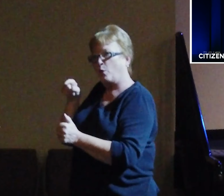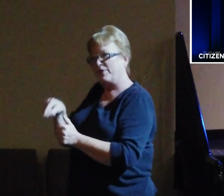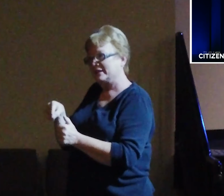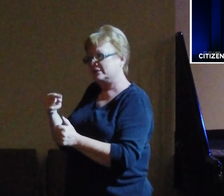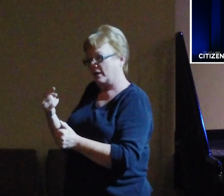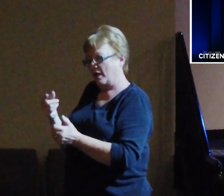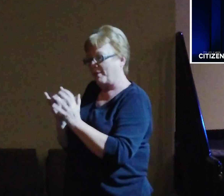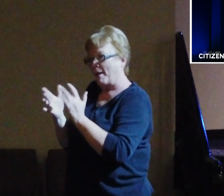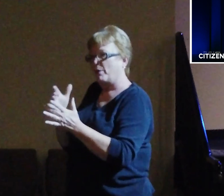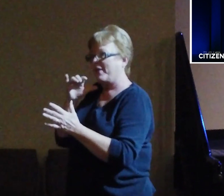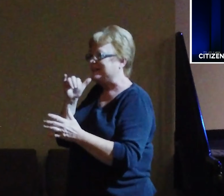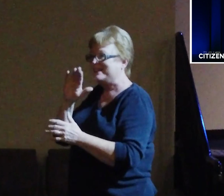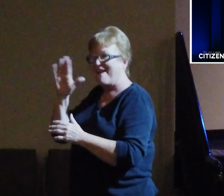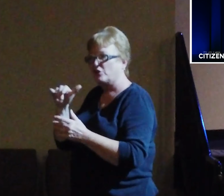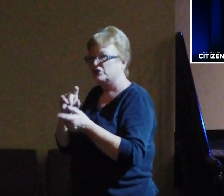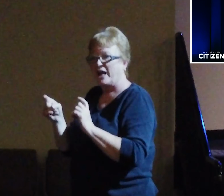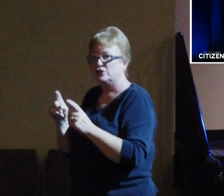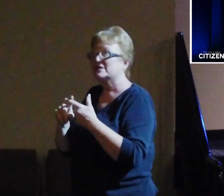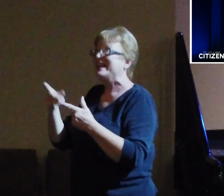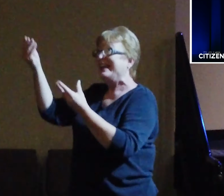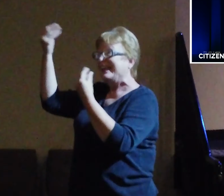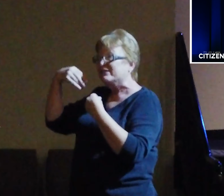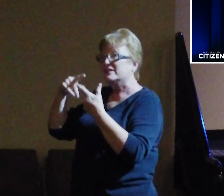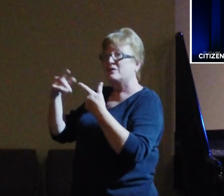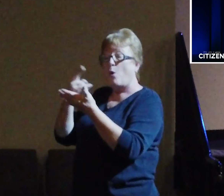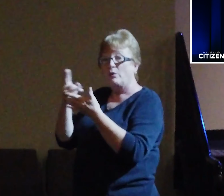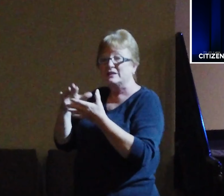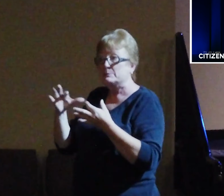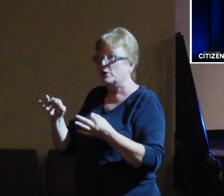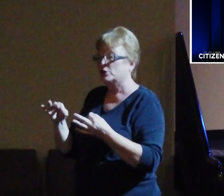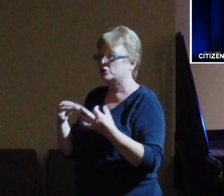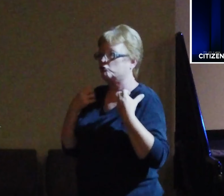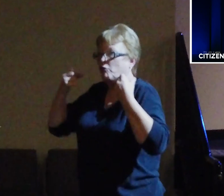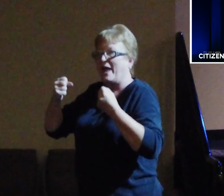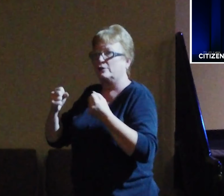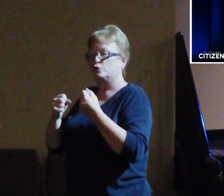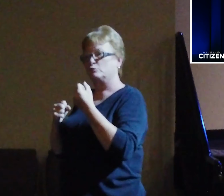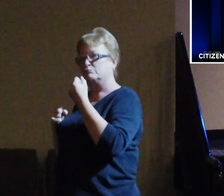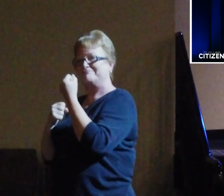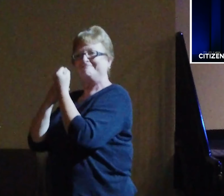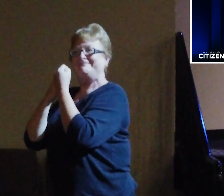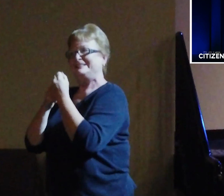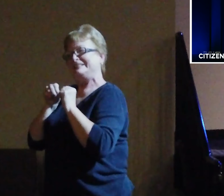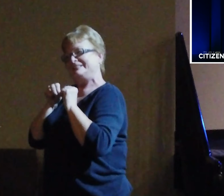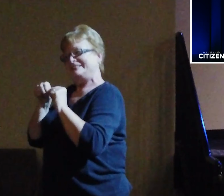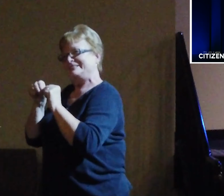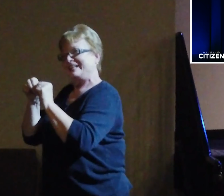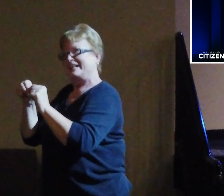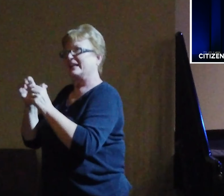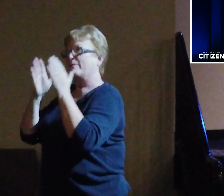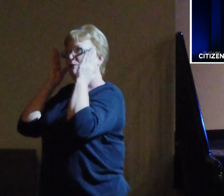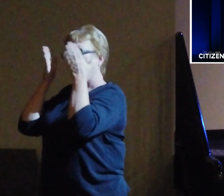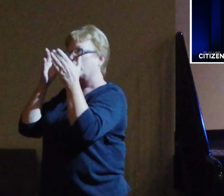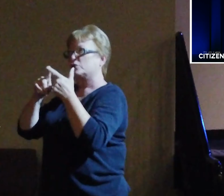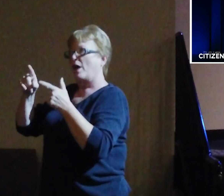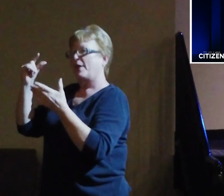unity is the Holy Spirit who gives us the strength to stand and stay focused on the gospel of Jesus Christ.